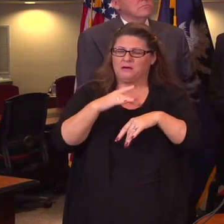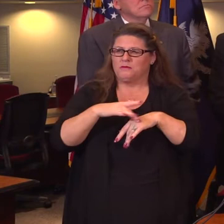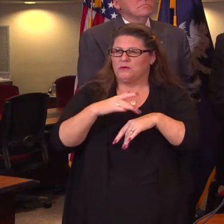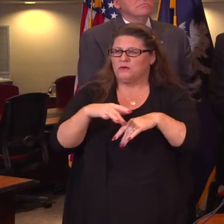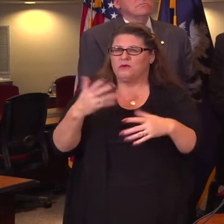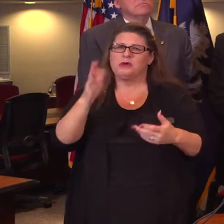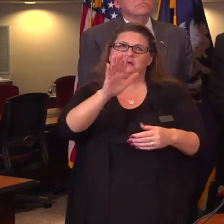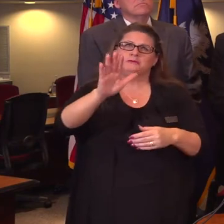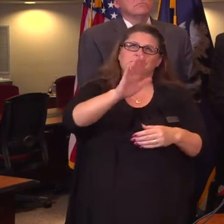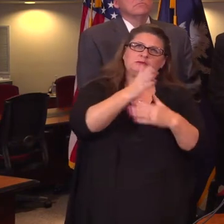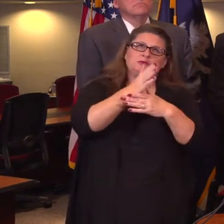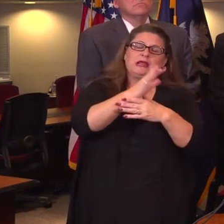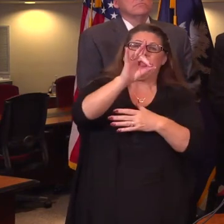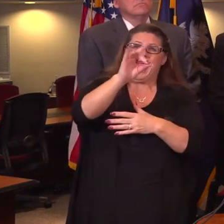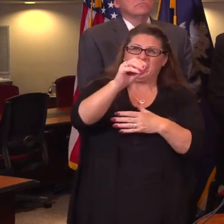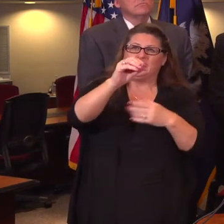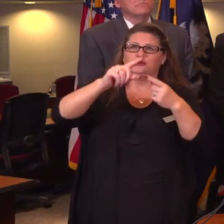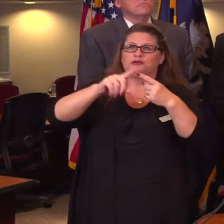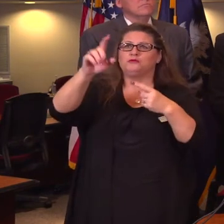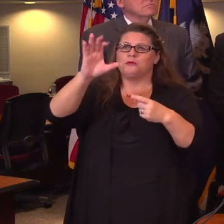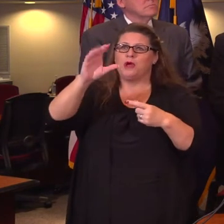between 80 and 100 patients per day.